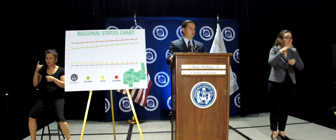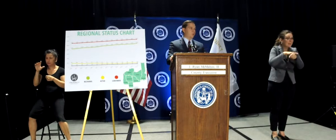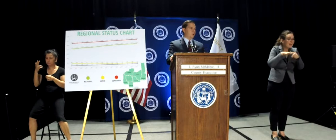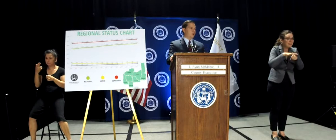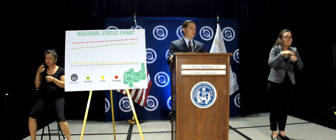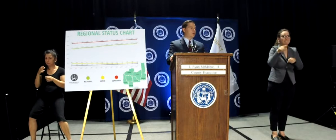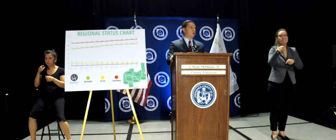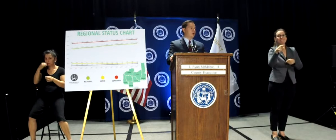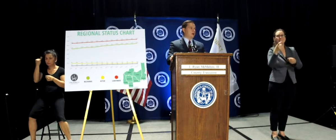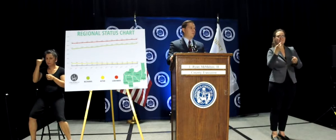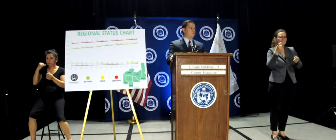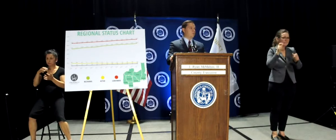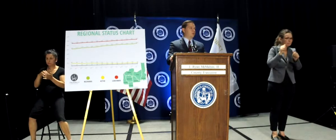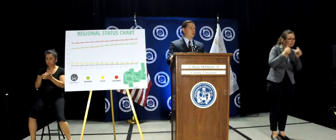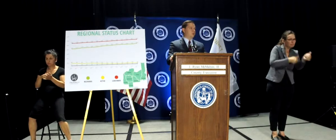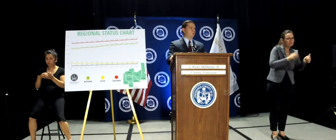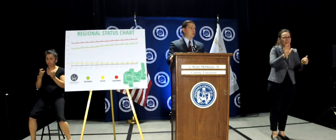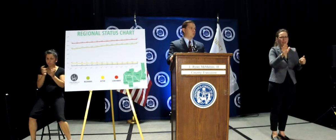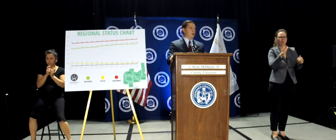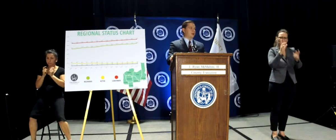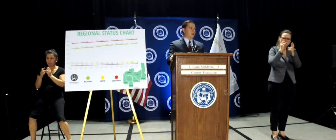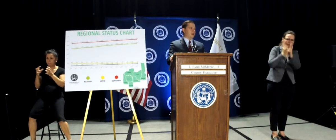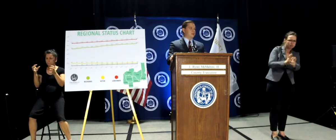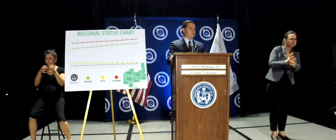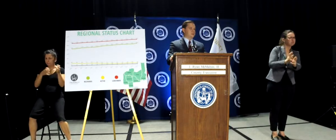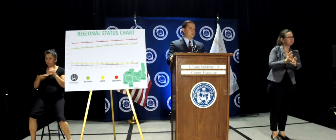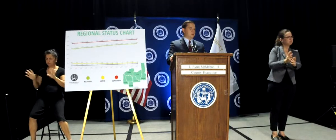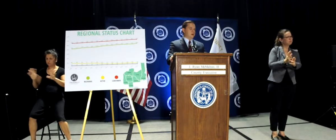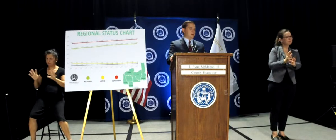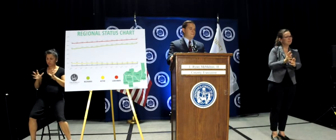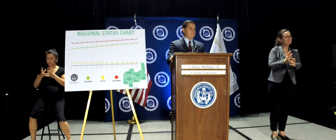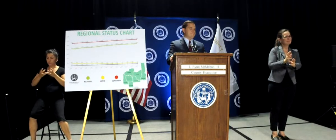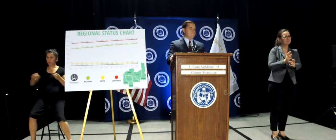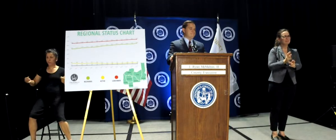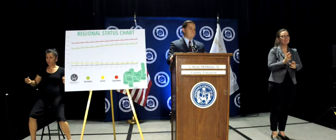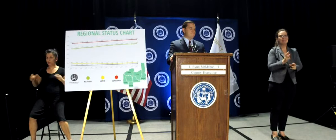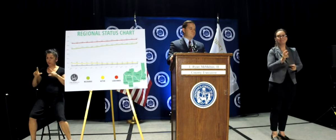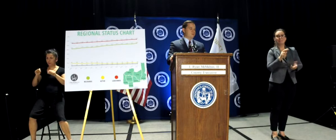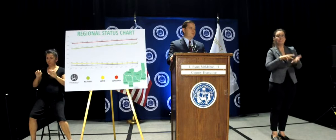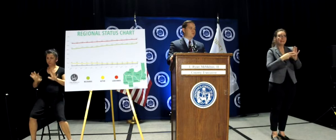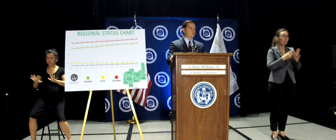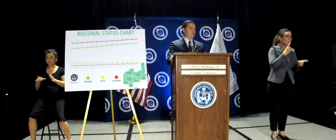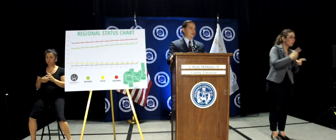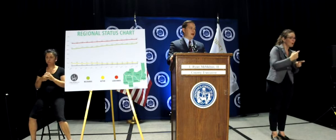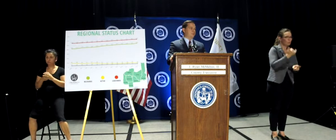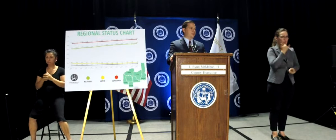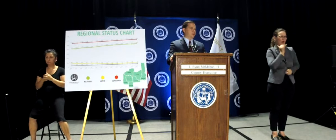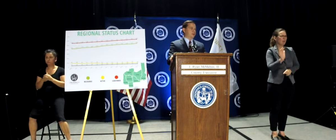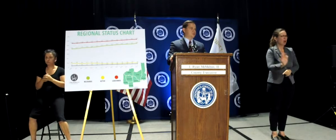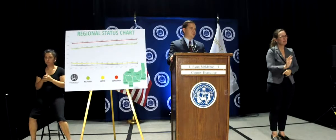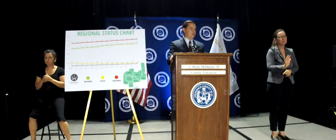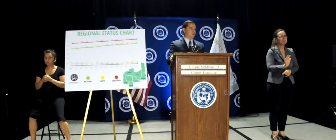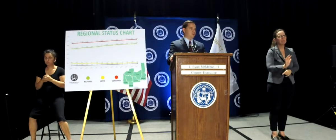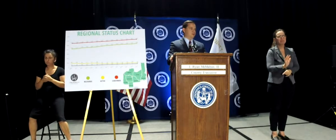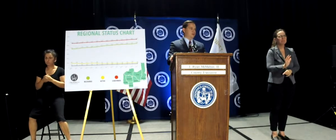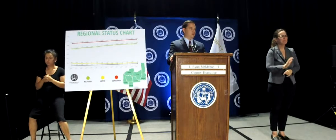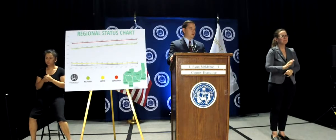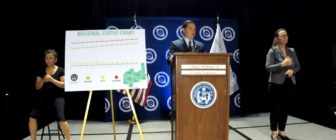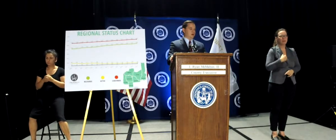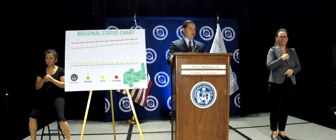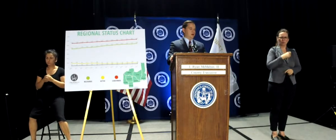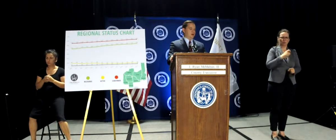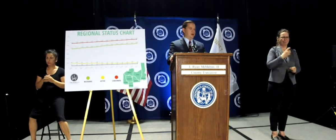be an either or. We can recognize the history and complicated history of